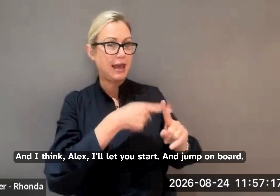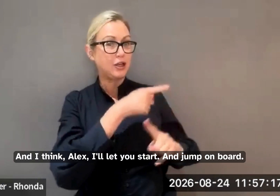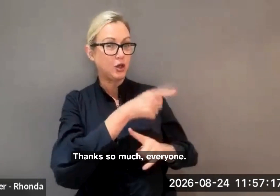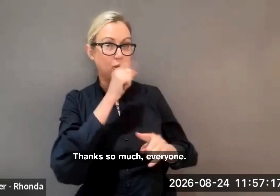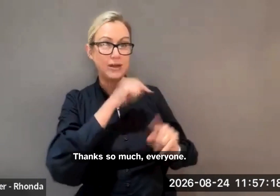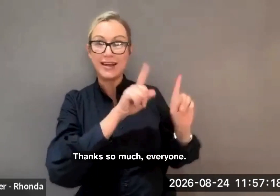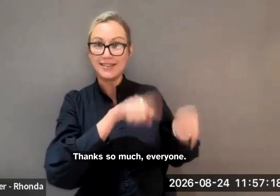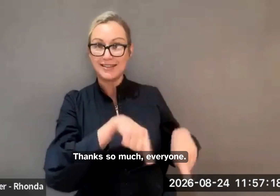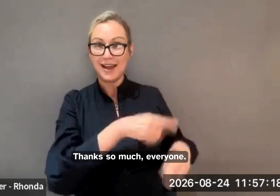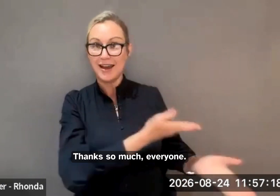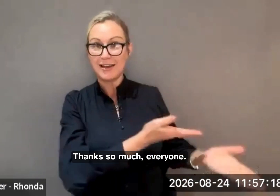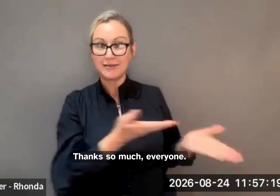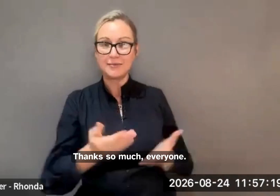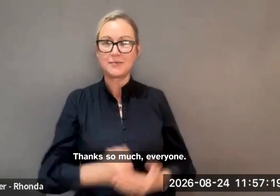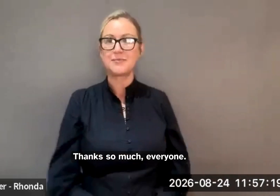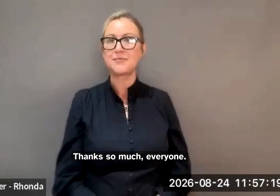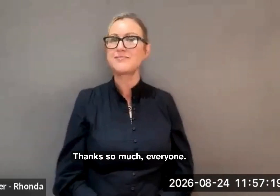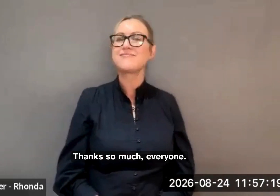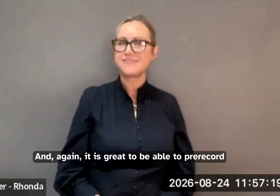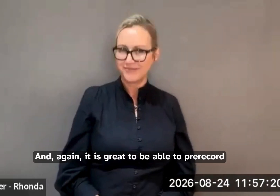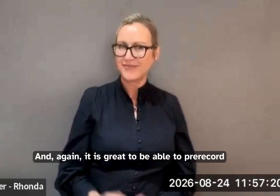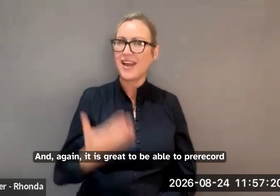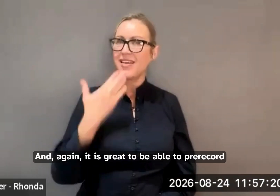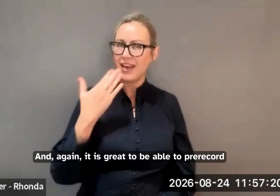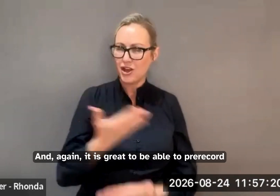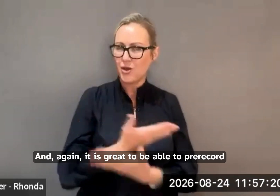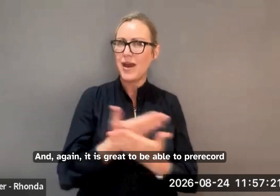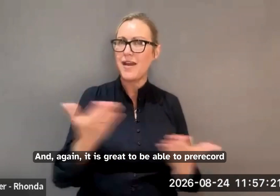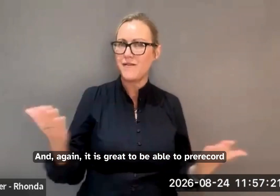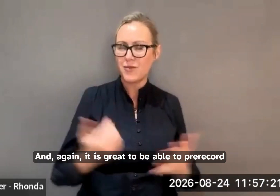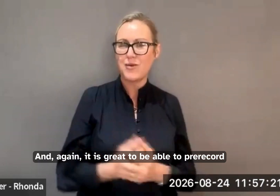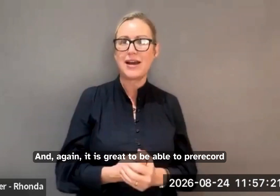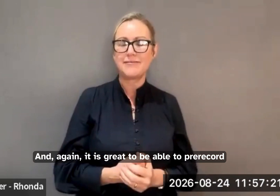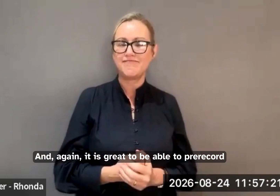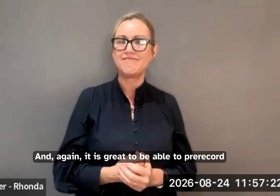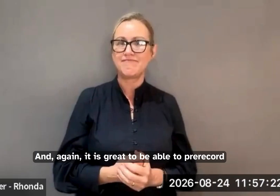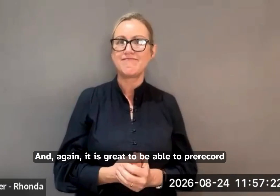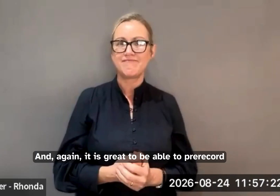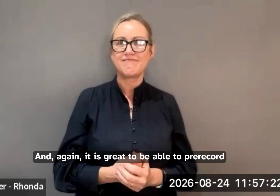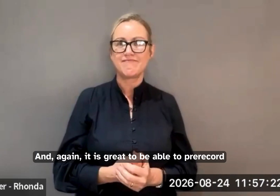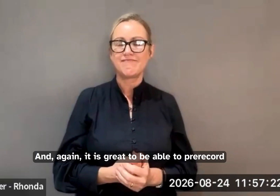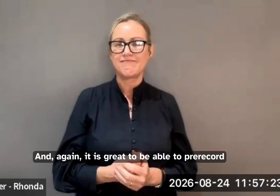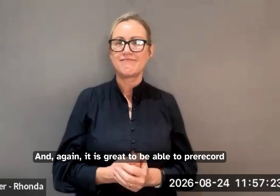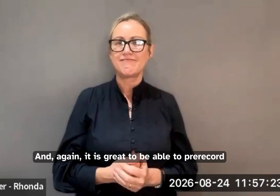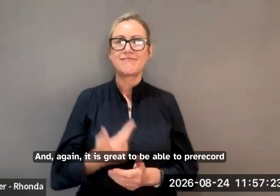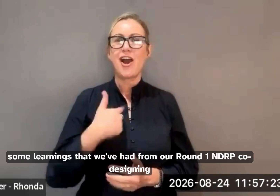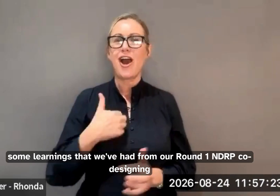board. Thanks so much, everyone. And again, it is great to be able to